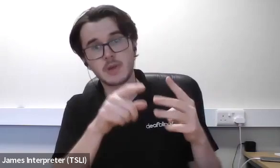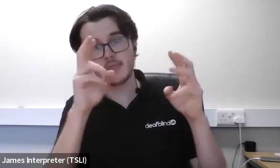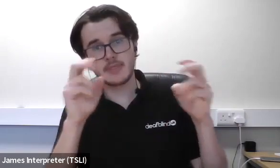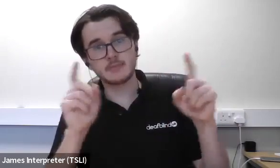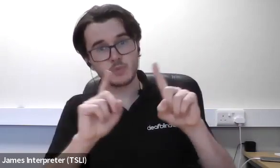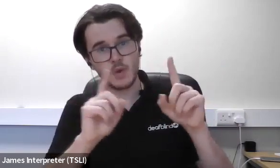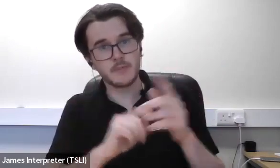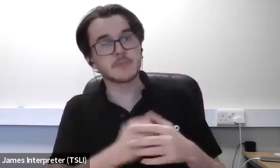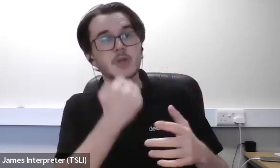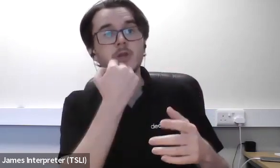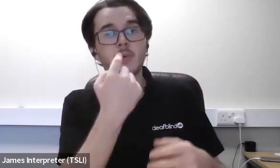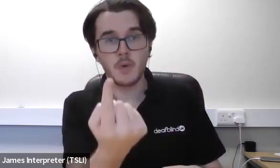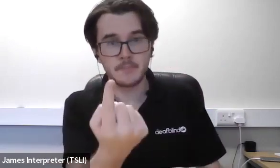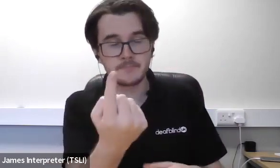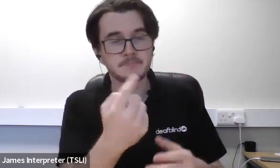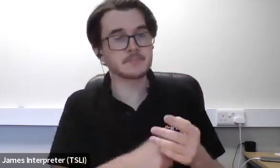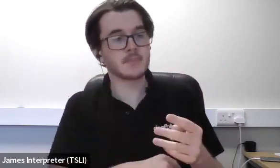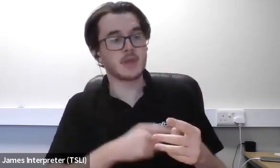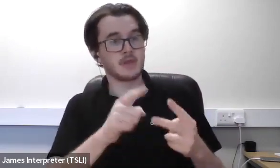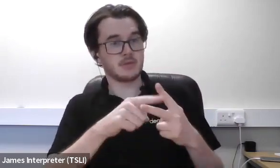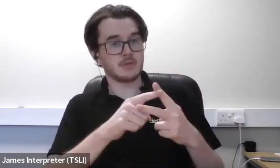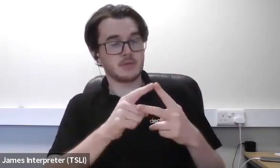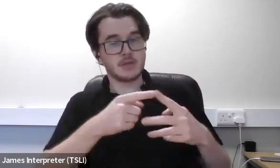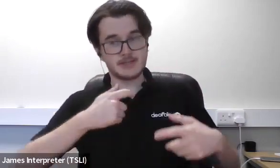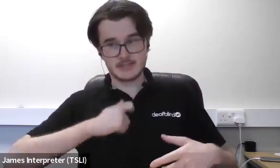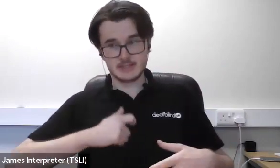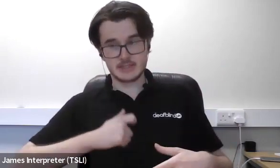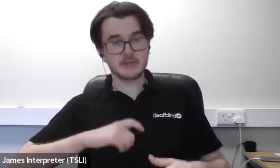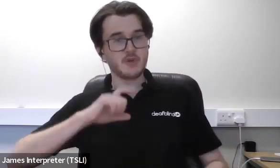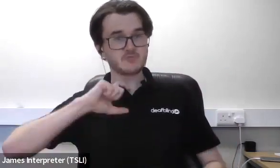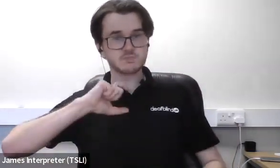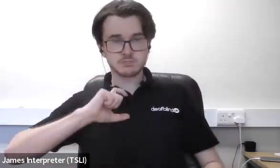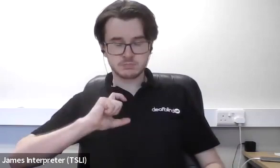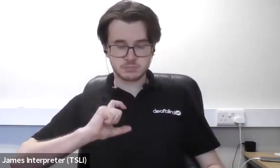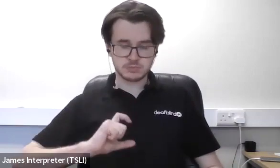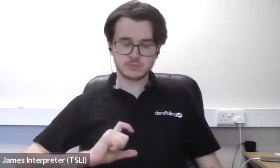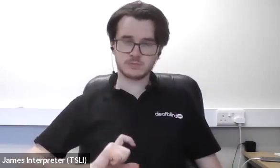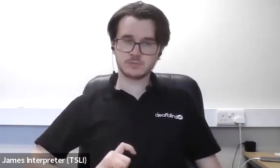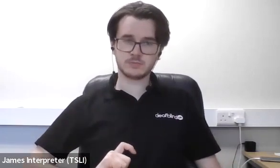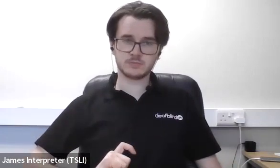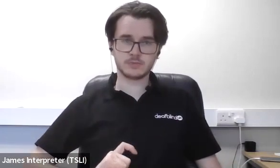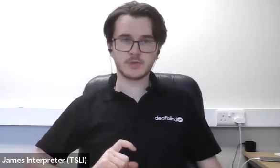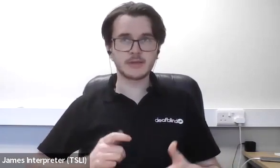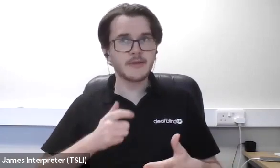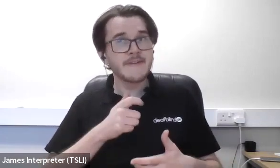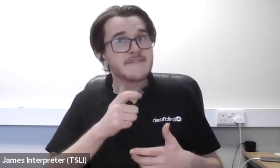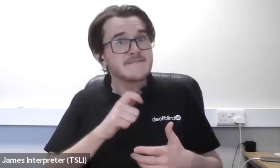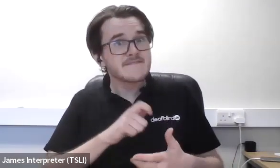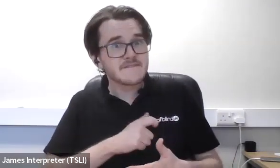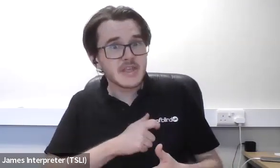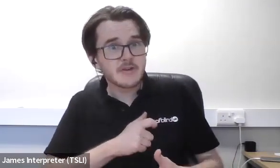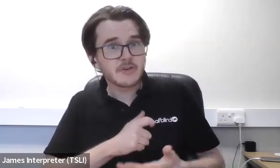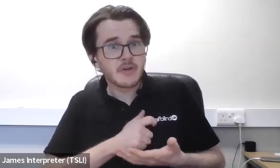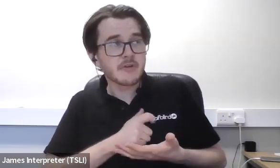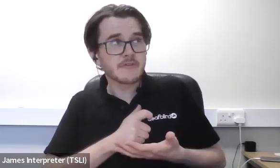were, number 1, that their self-confidence was very low and that they were fearful about being out